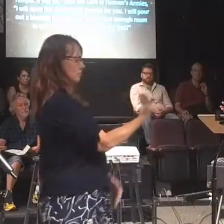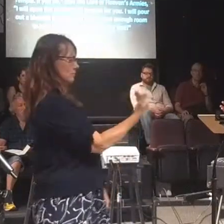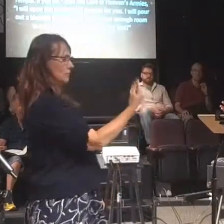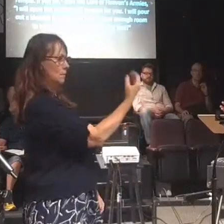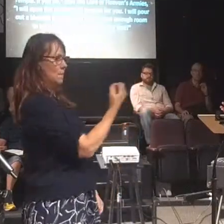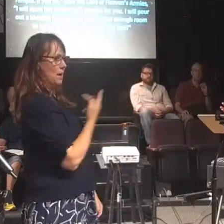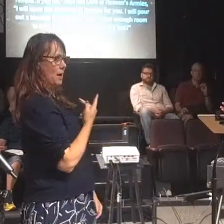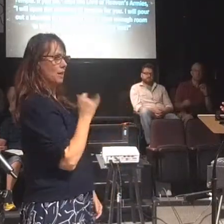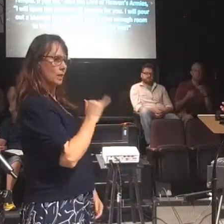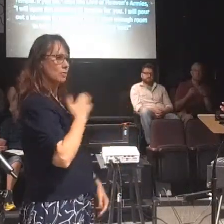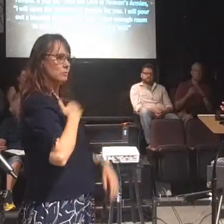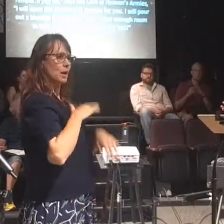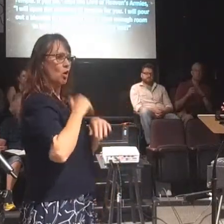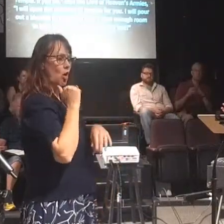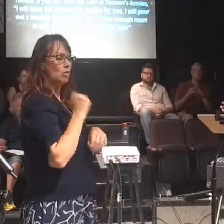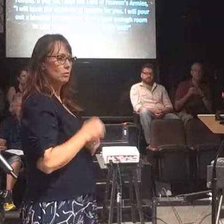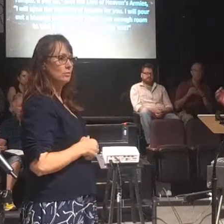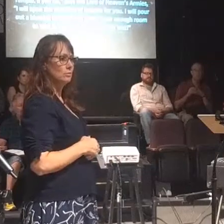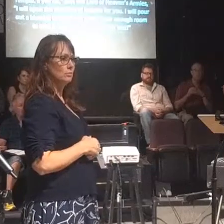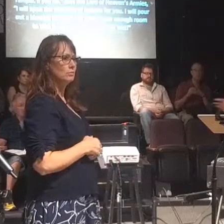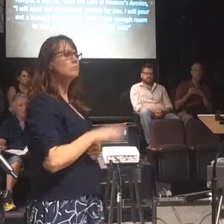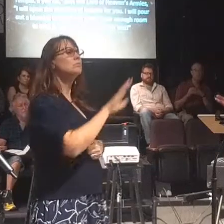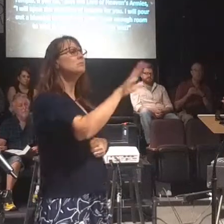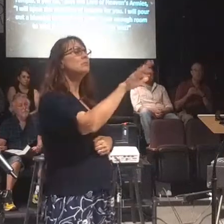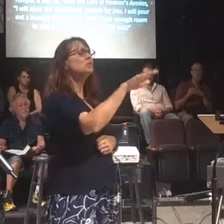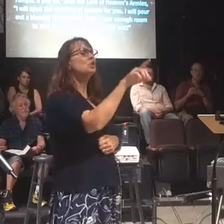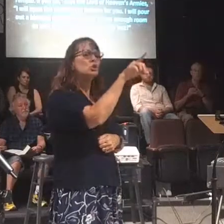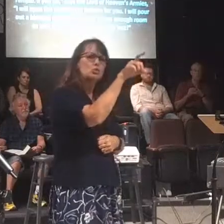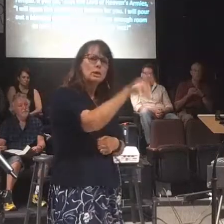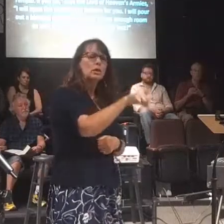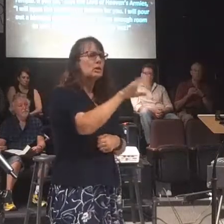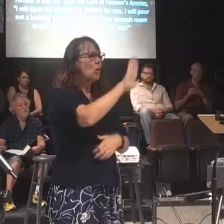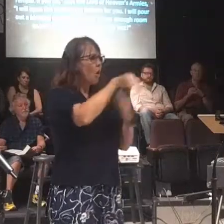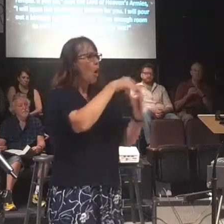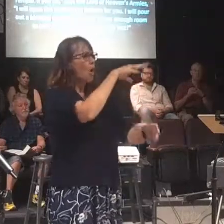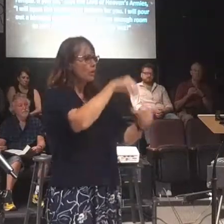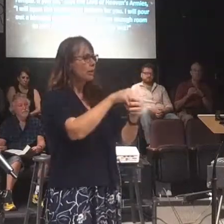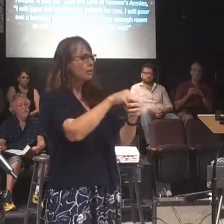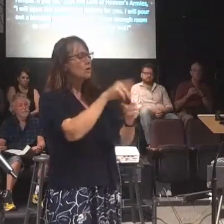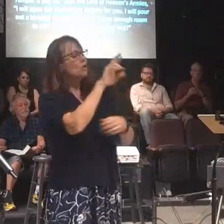that was the call. Be all in. Rediscover that, right?